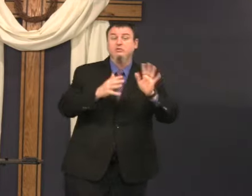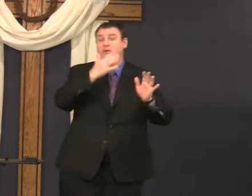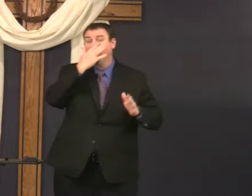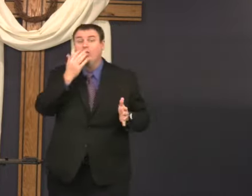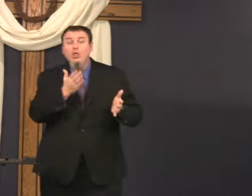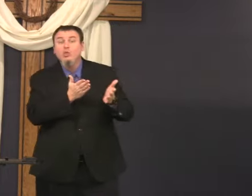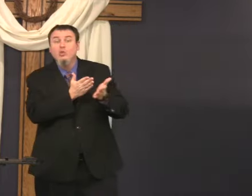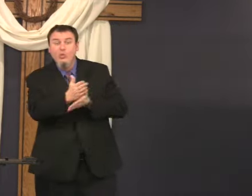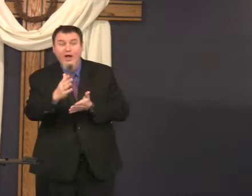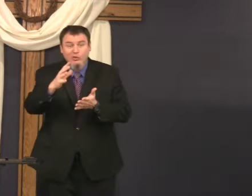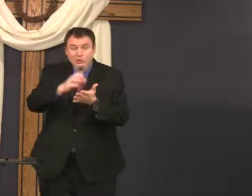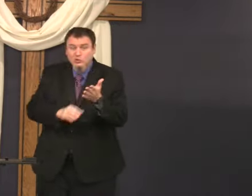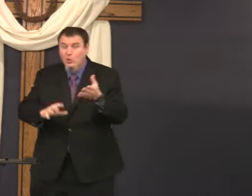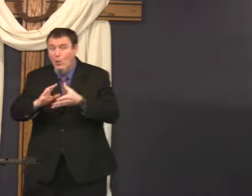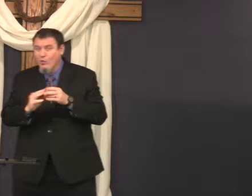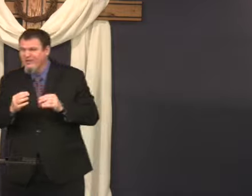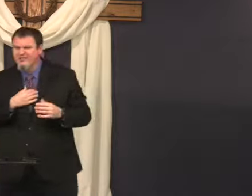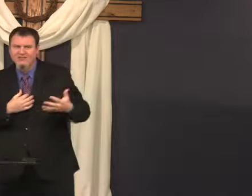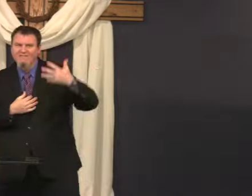Let's make some points.